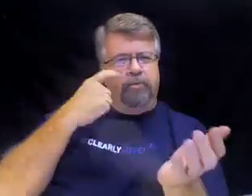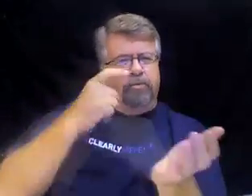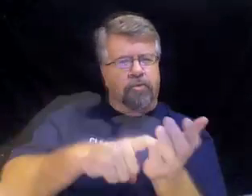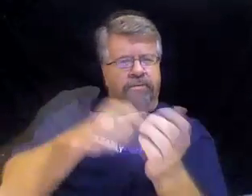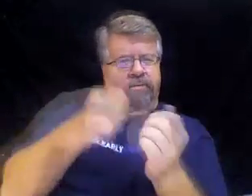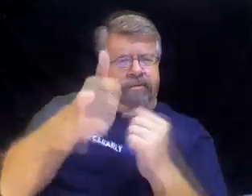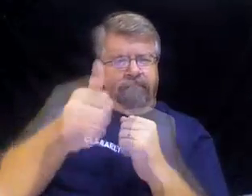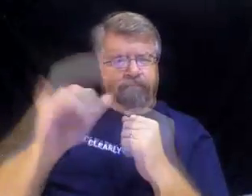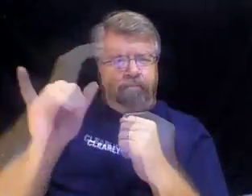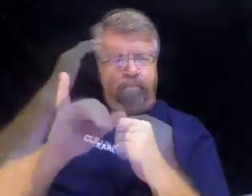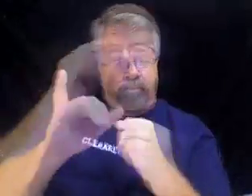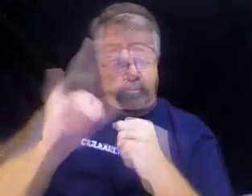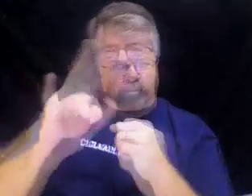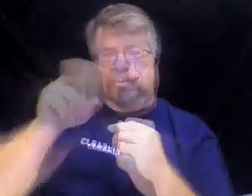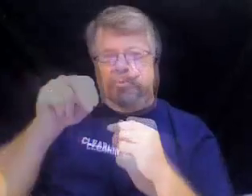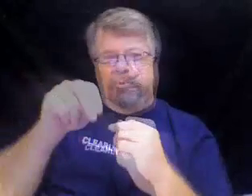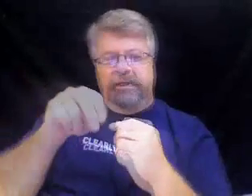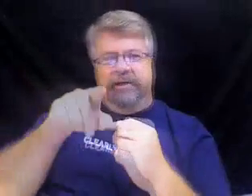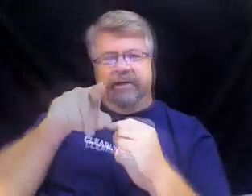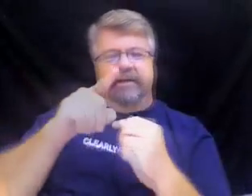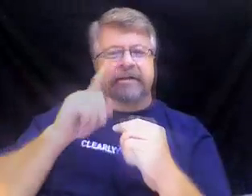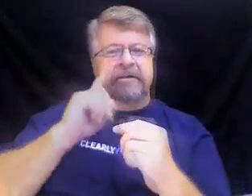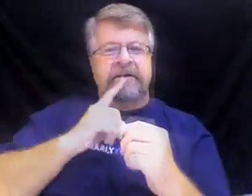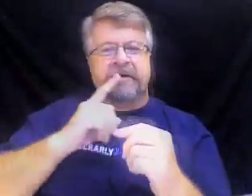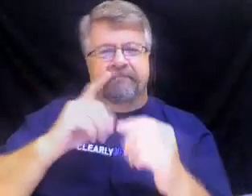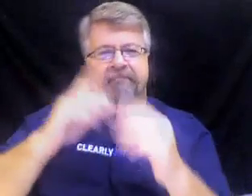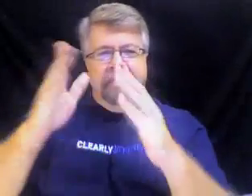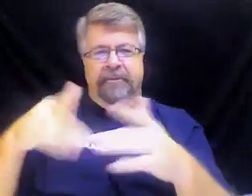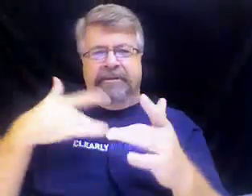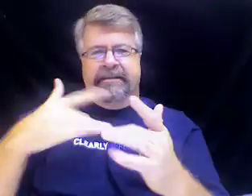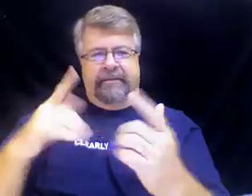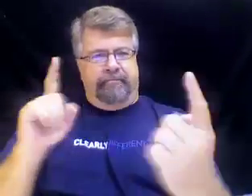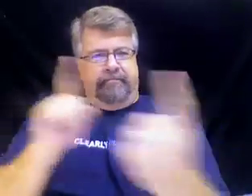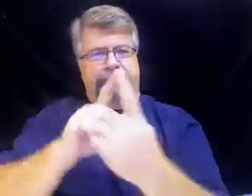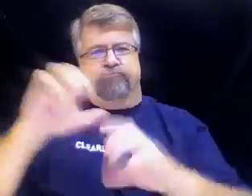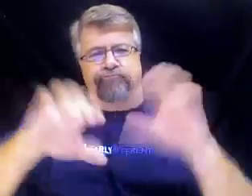I'm staring at you. I'm just putting my hands on me while you're bringing it up.